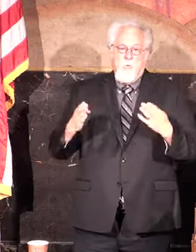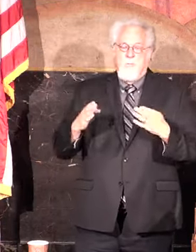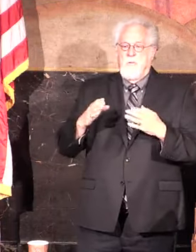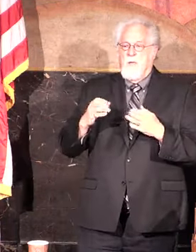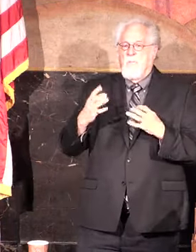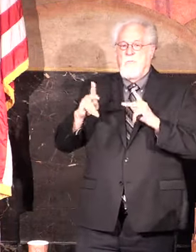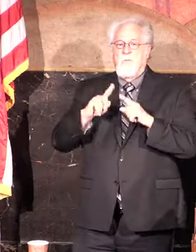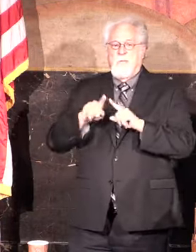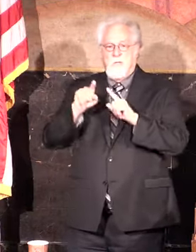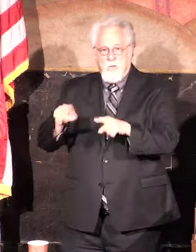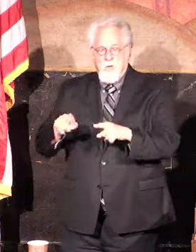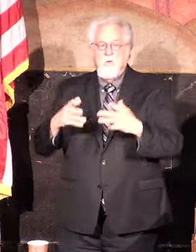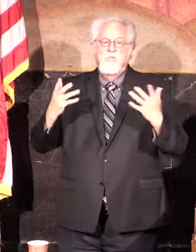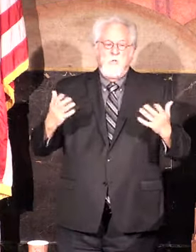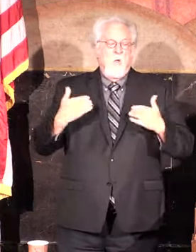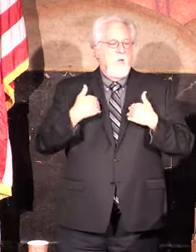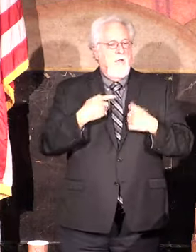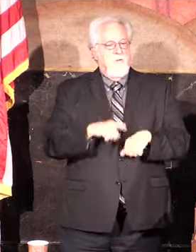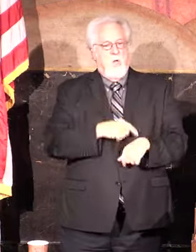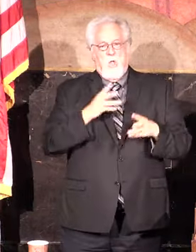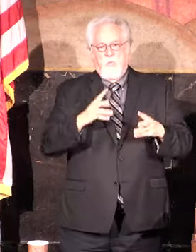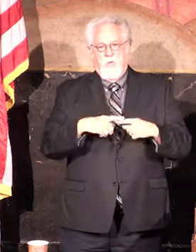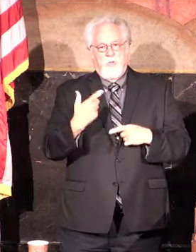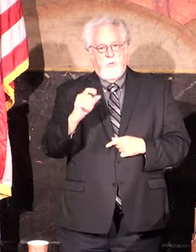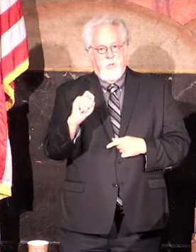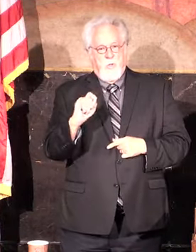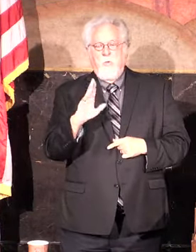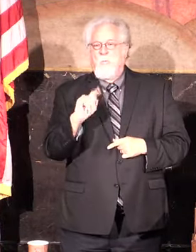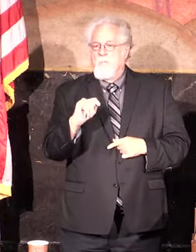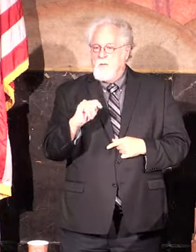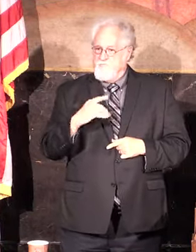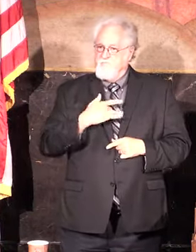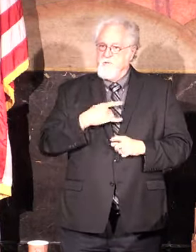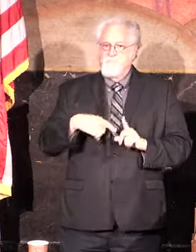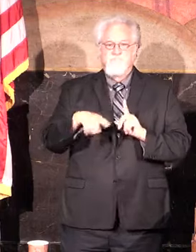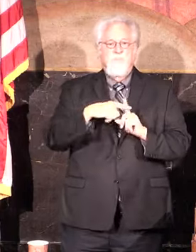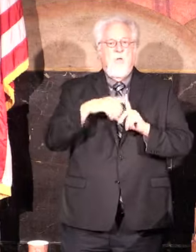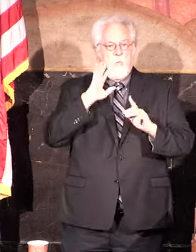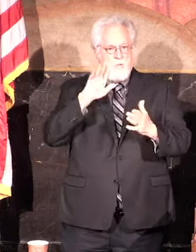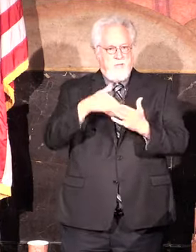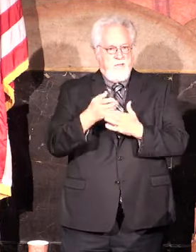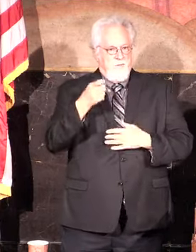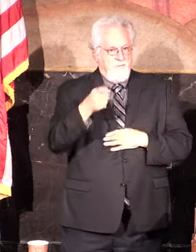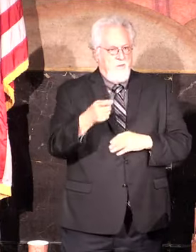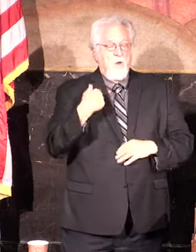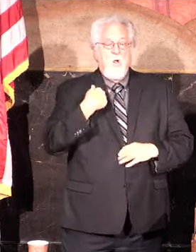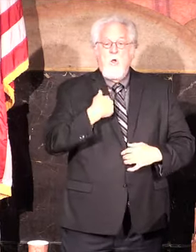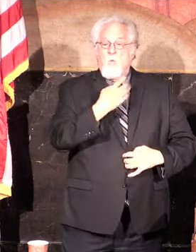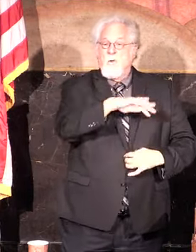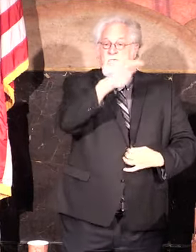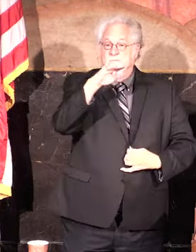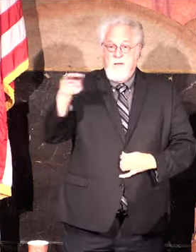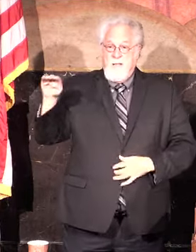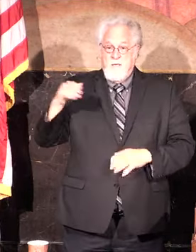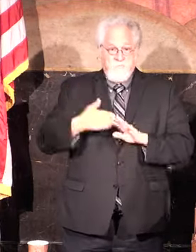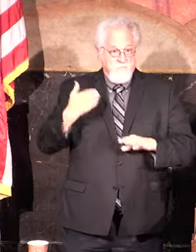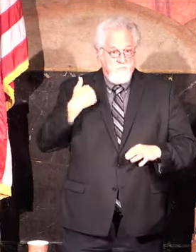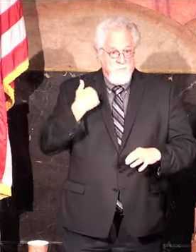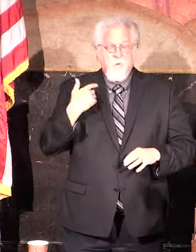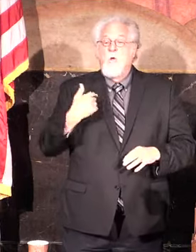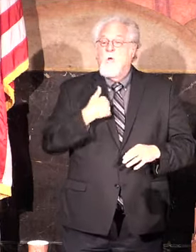those sorts of things. So we've got a long way to go, but I'm optimistic we're going to get there. We flattened the curve once before.